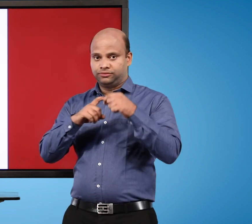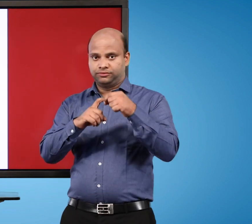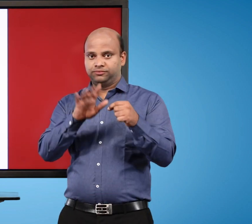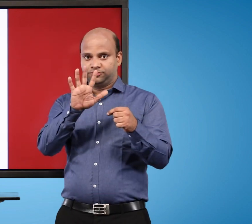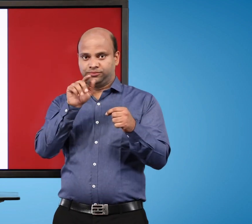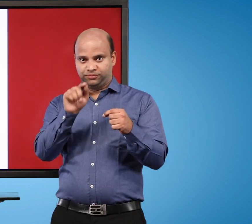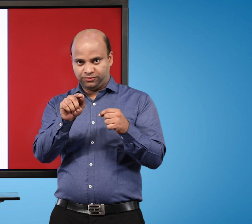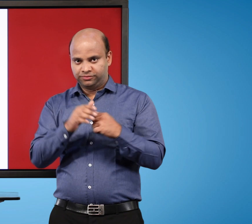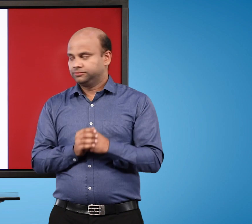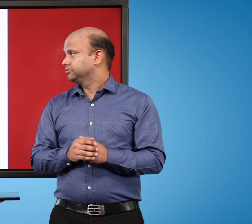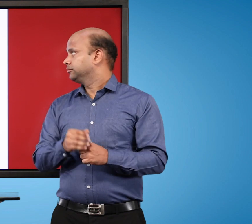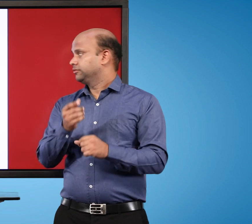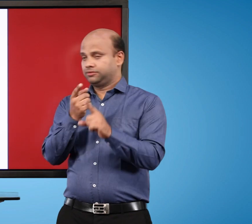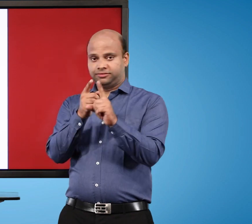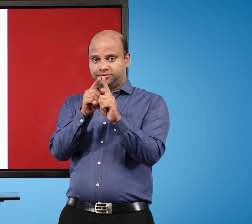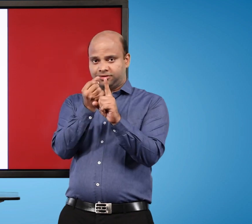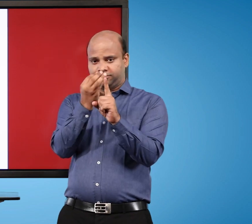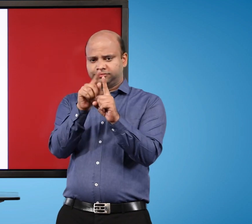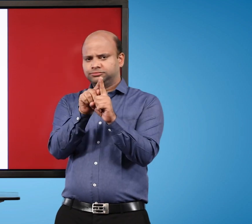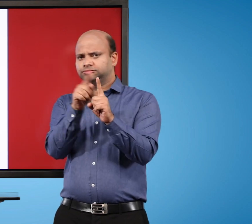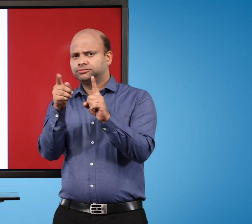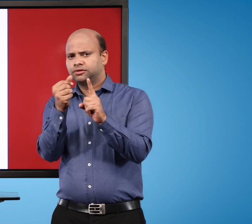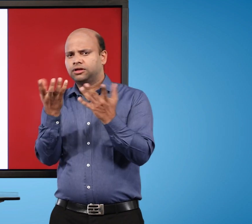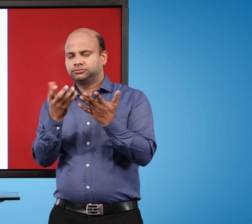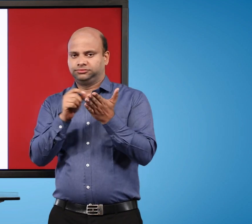5. Write the successor of